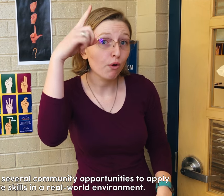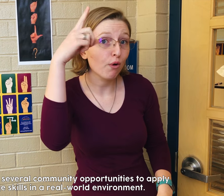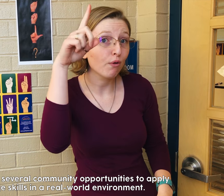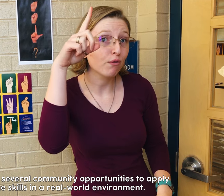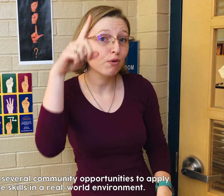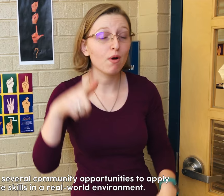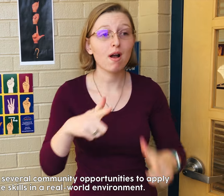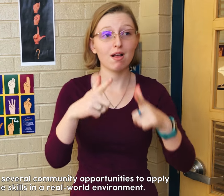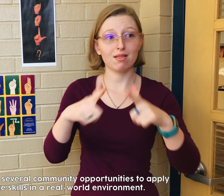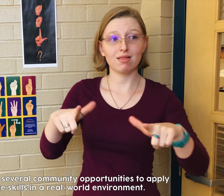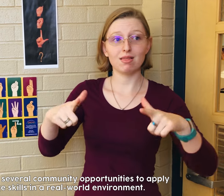Music.